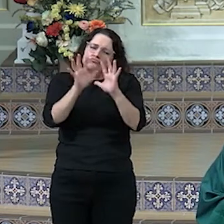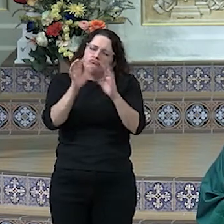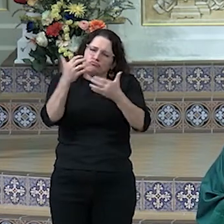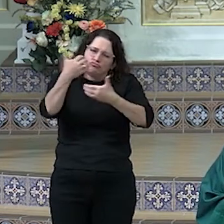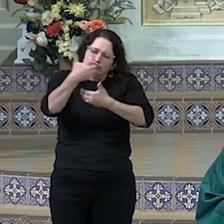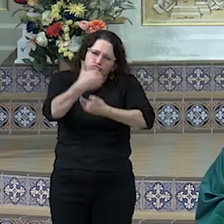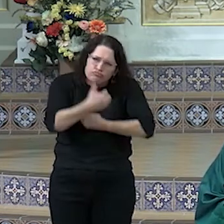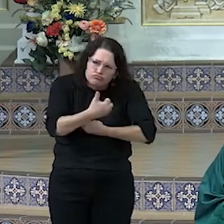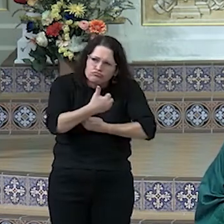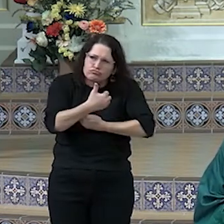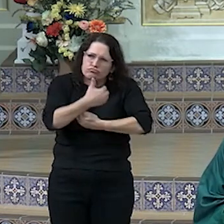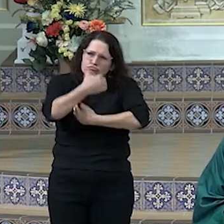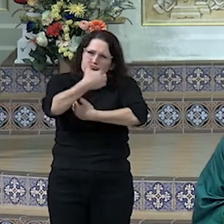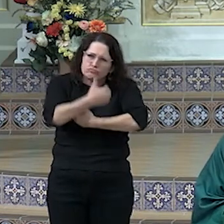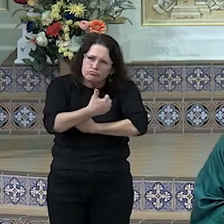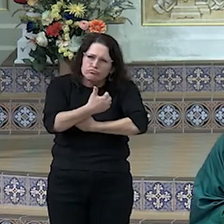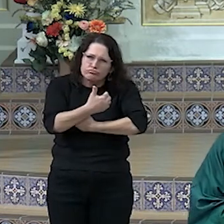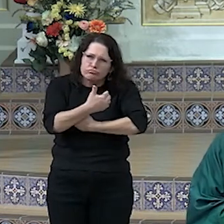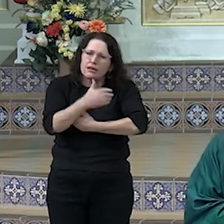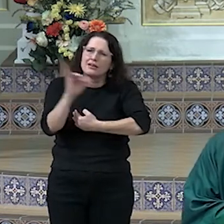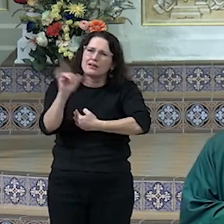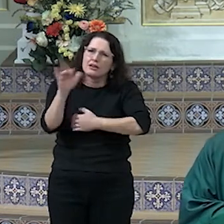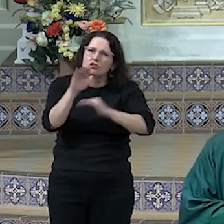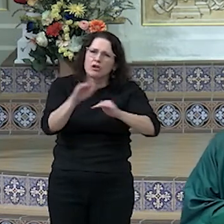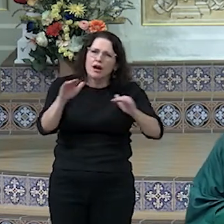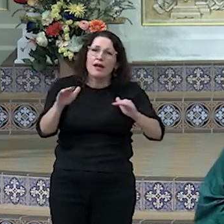that we will go forward in a good way.